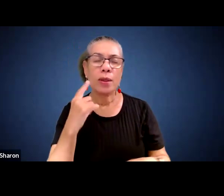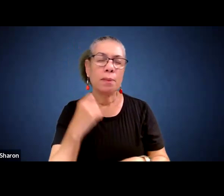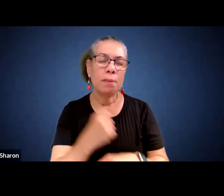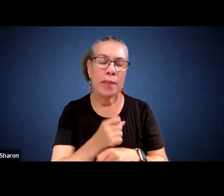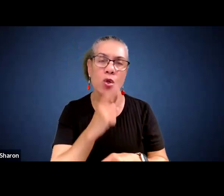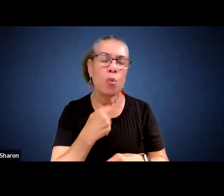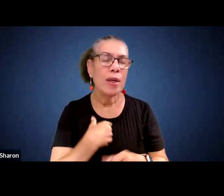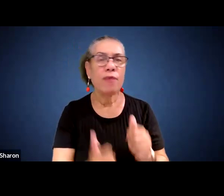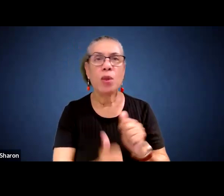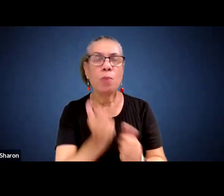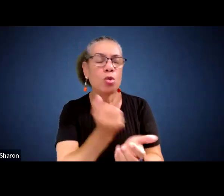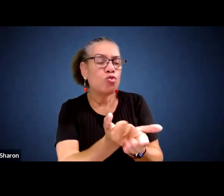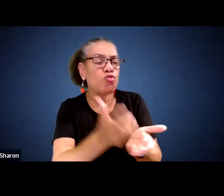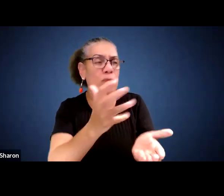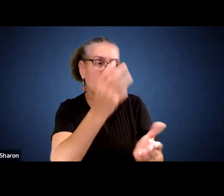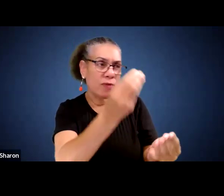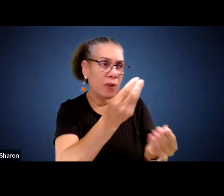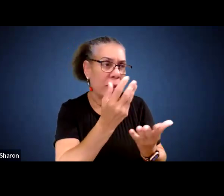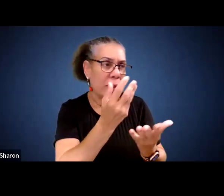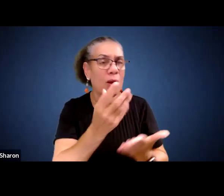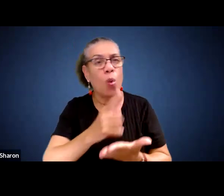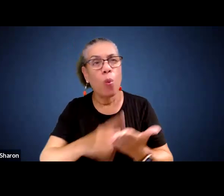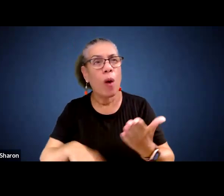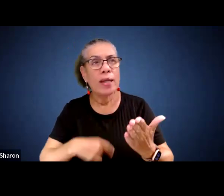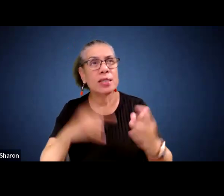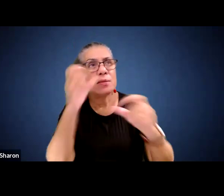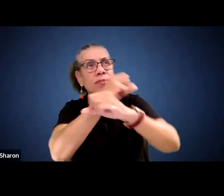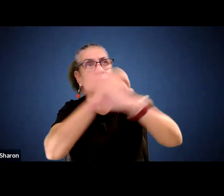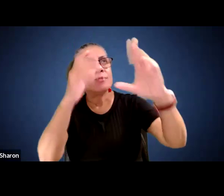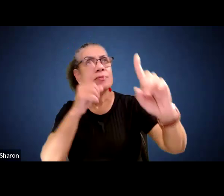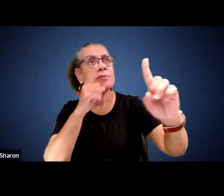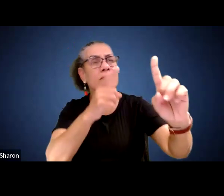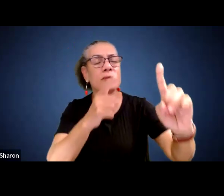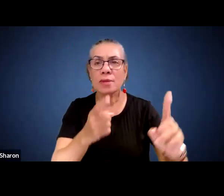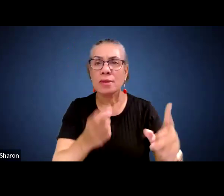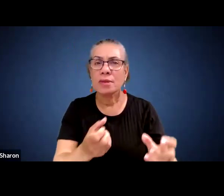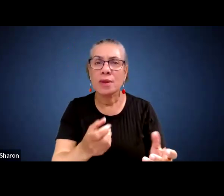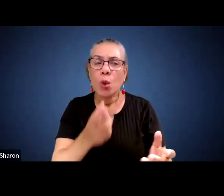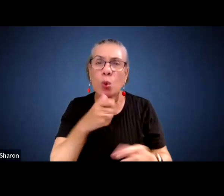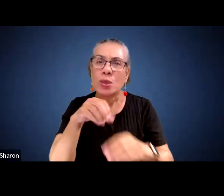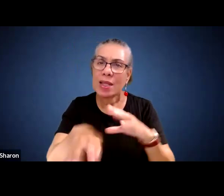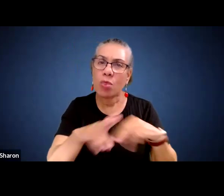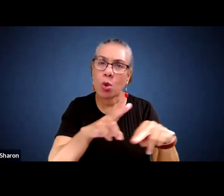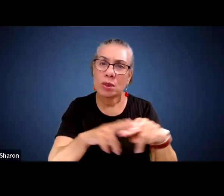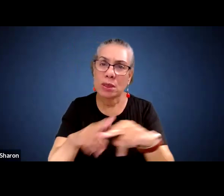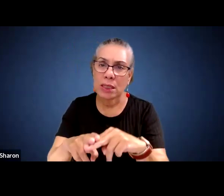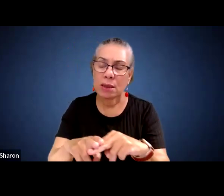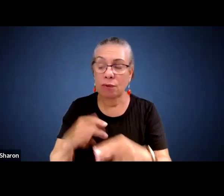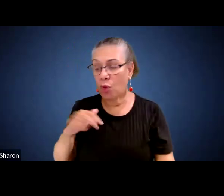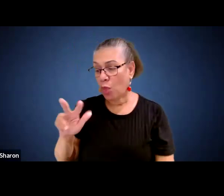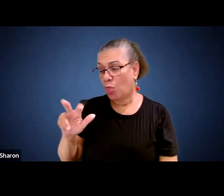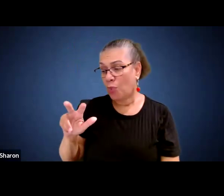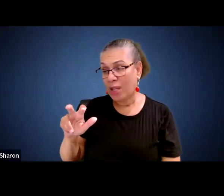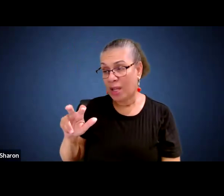guess what is the projected seat? Like who's the projected utilization? And some of that we'll have from the 300 who were denied, and